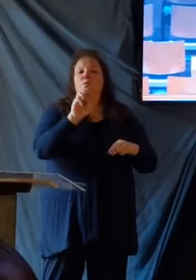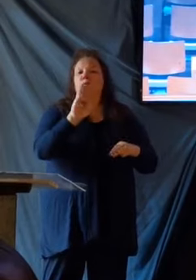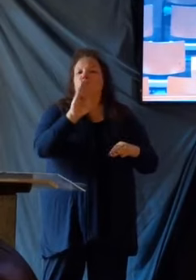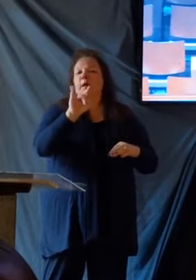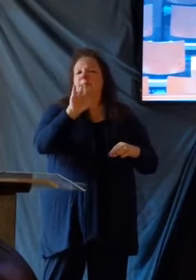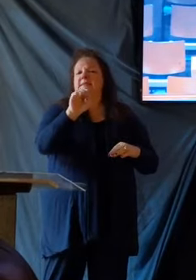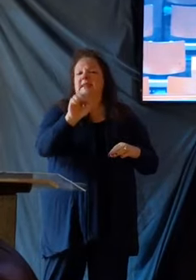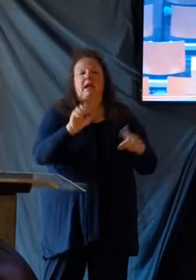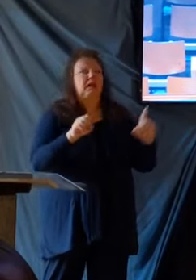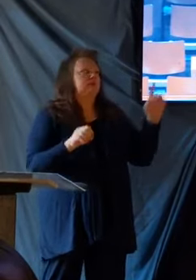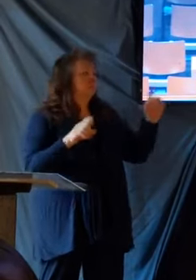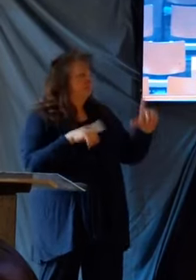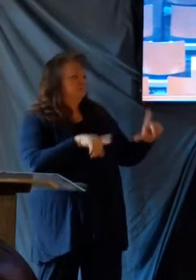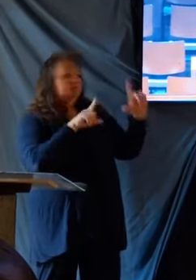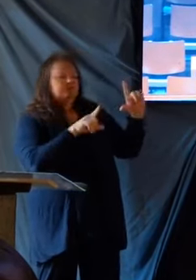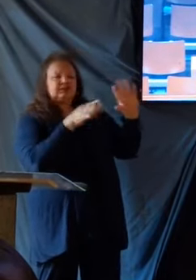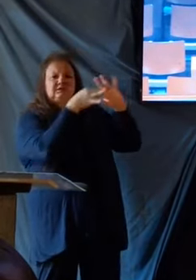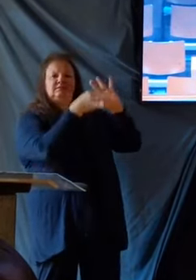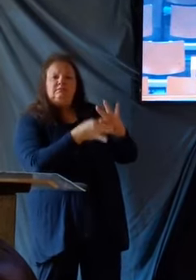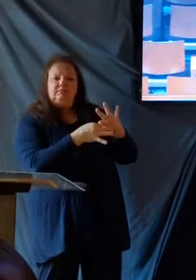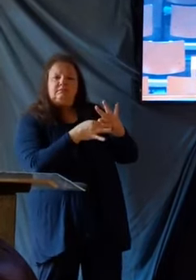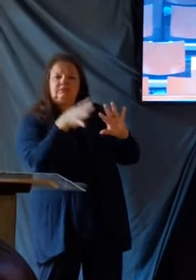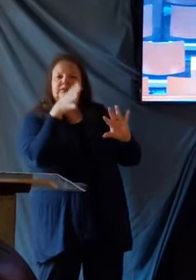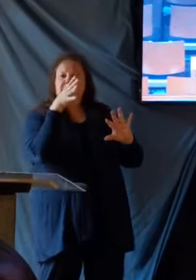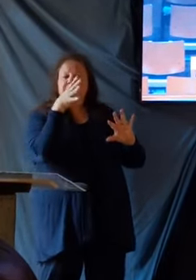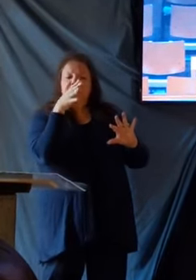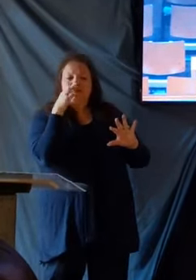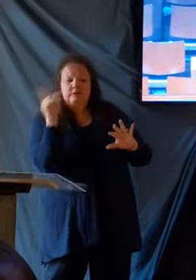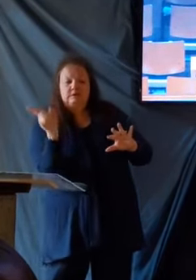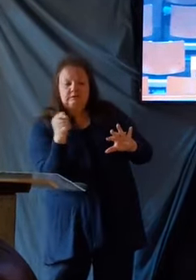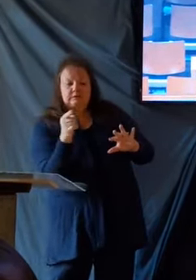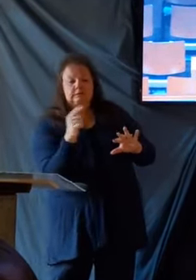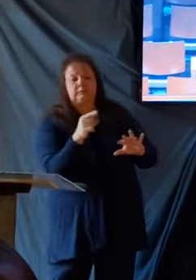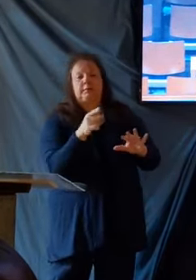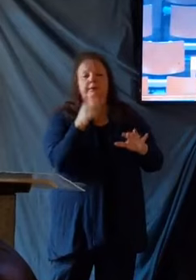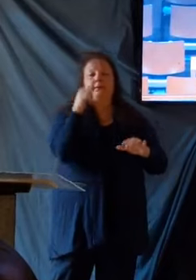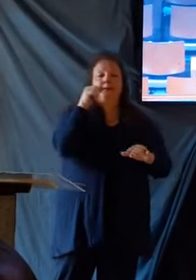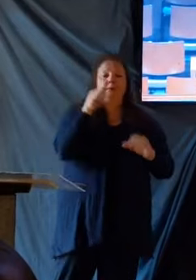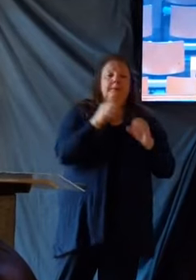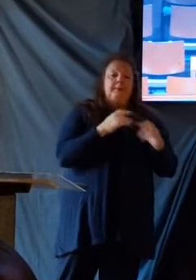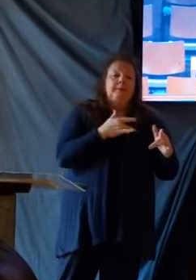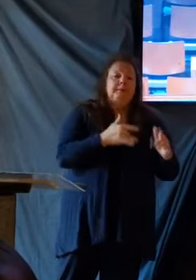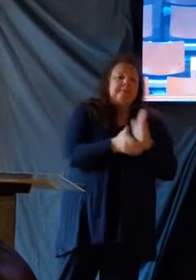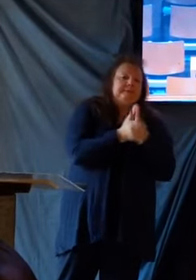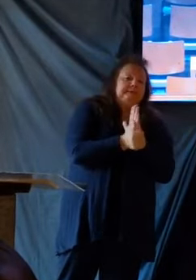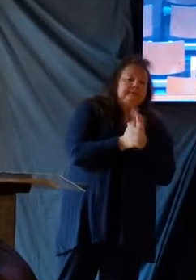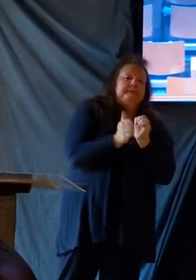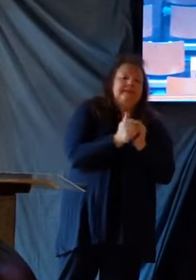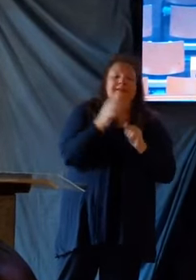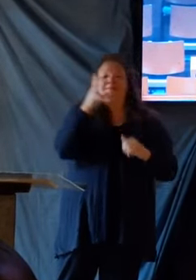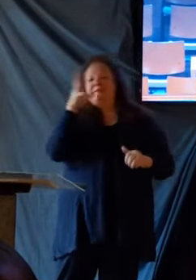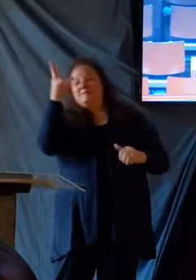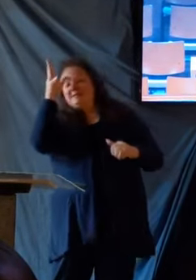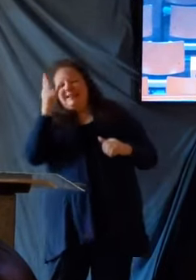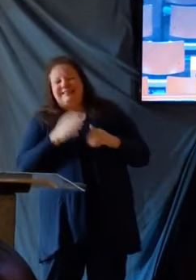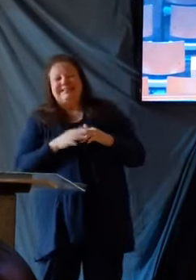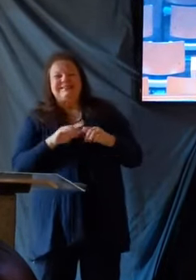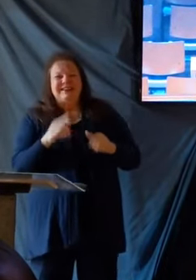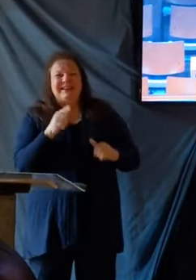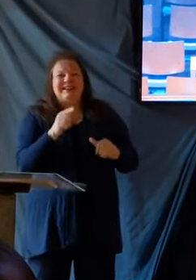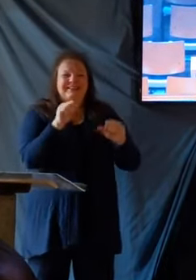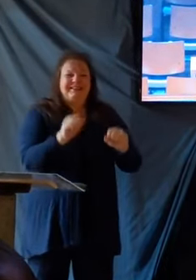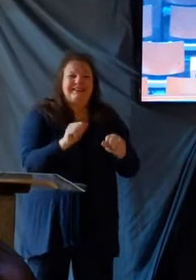a link. So parents, you can direct your girls, although girls are probably more able to do it than the parents, but